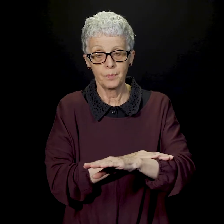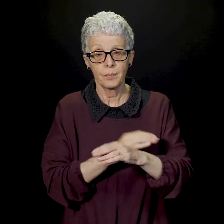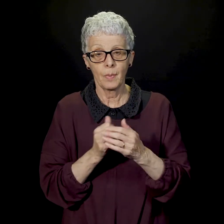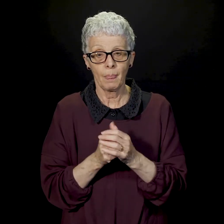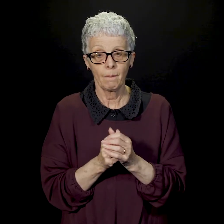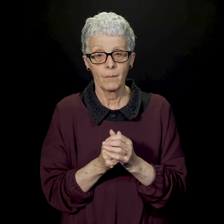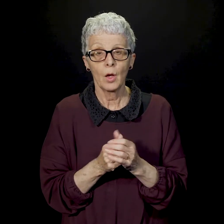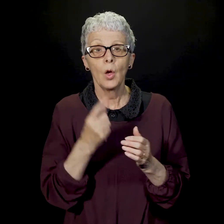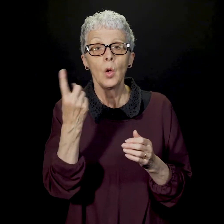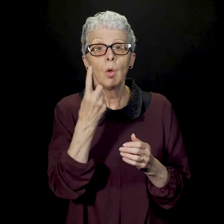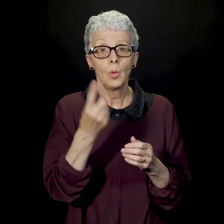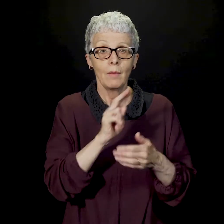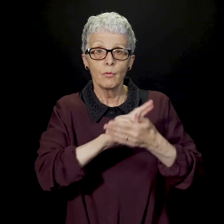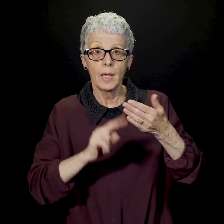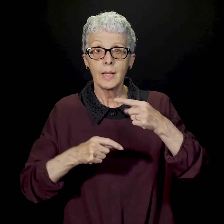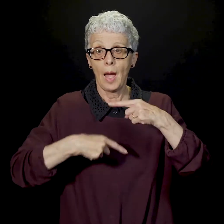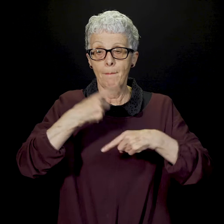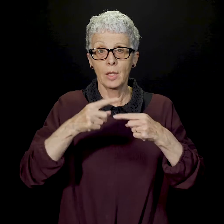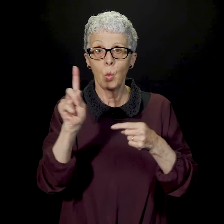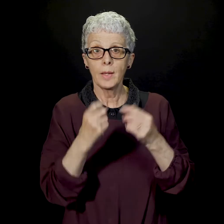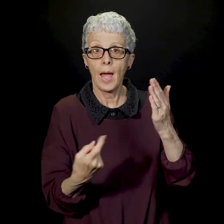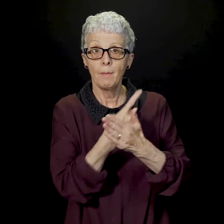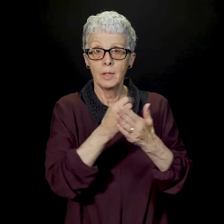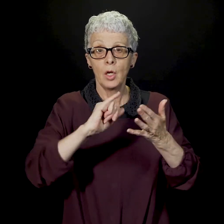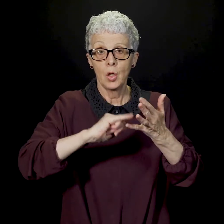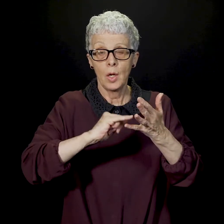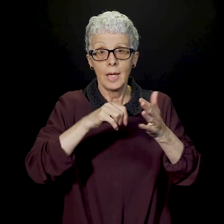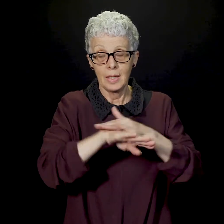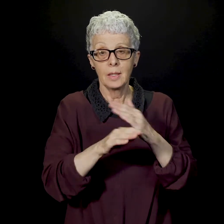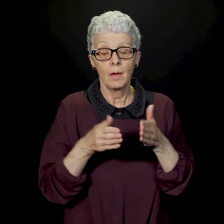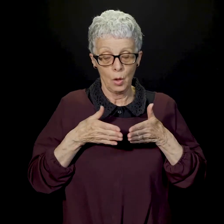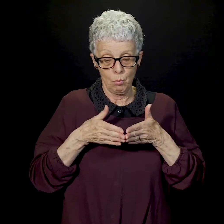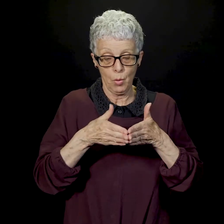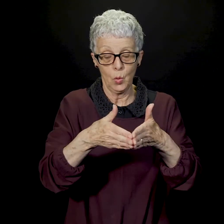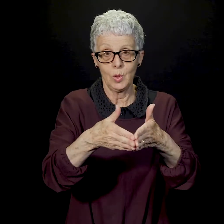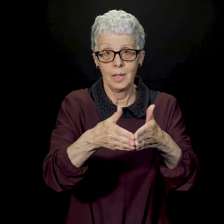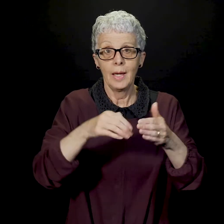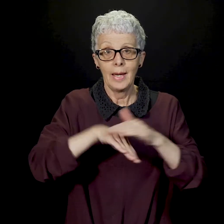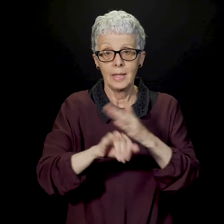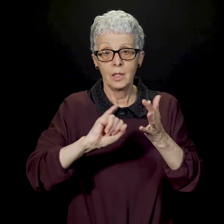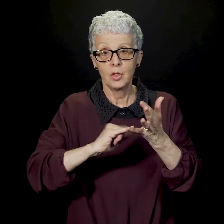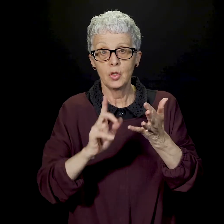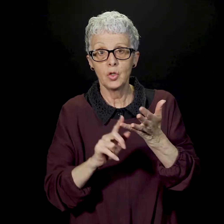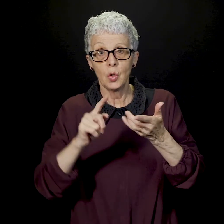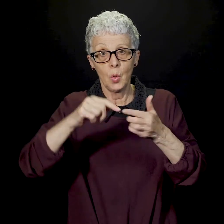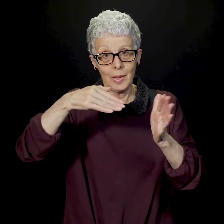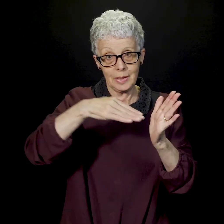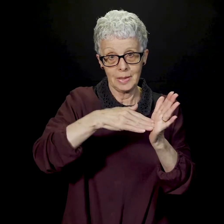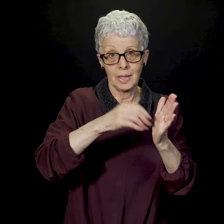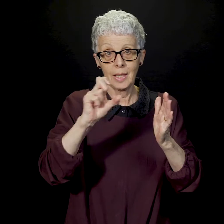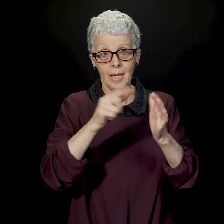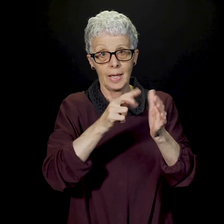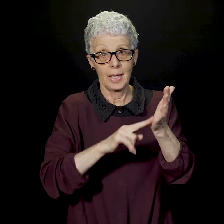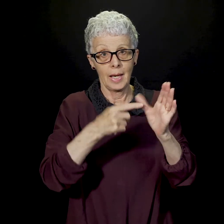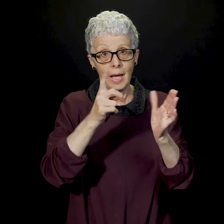in the Suez Canal? Hands up. 400 meter long boat, like we get it, like a tiny little drift and suddenly, like,